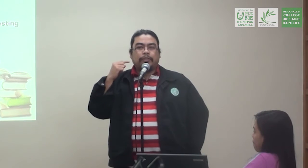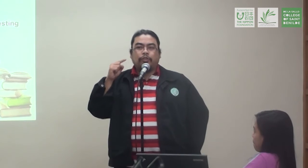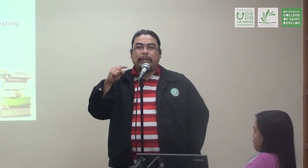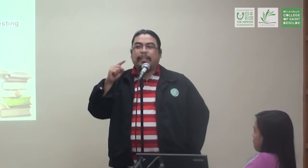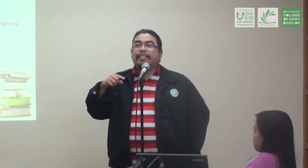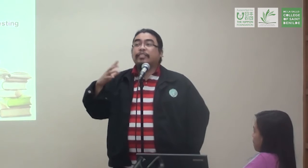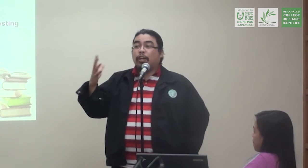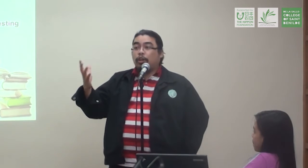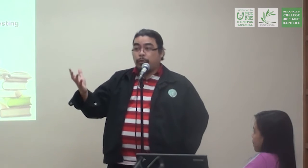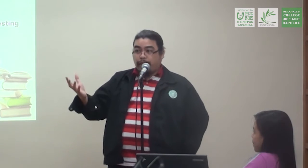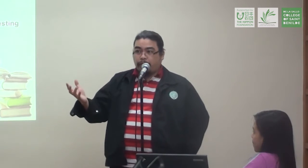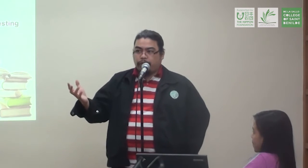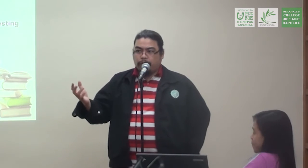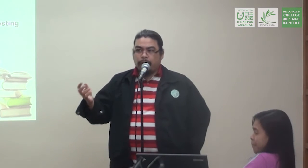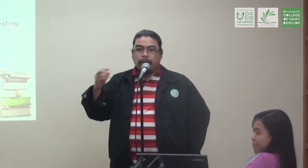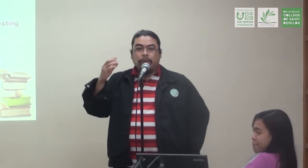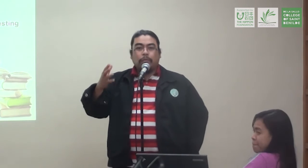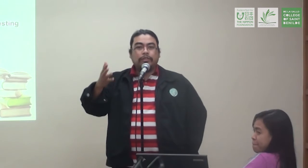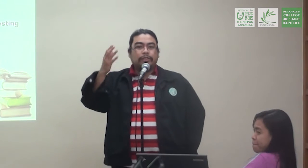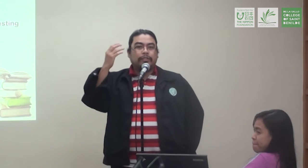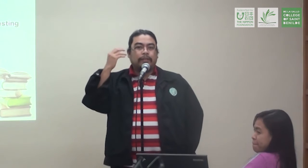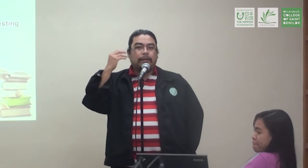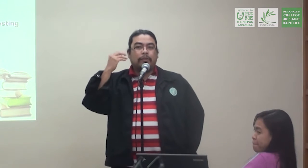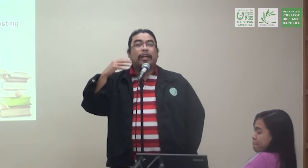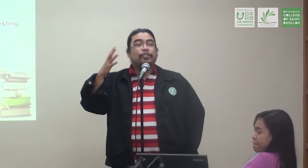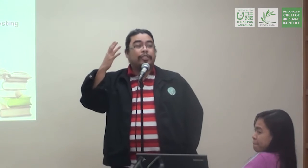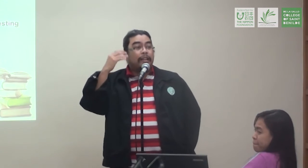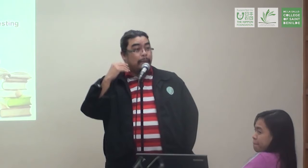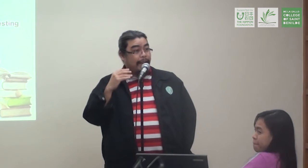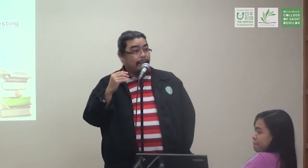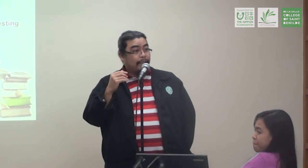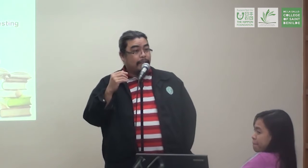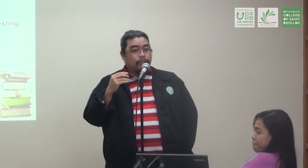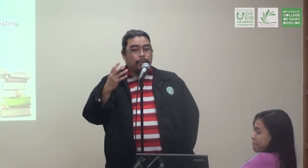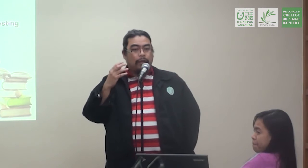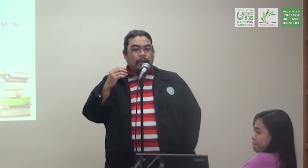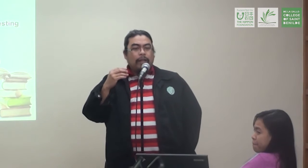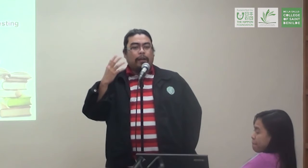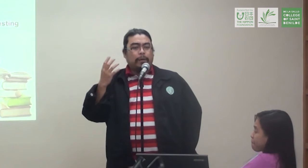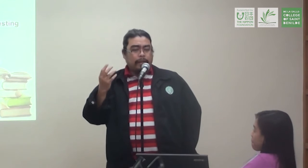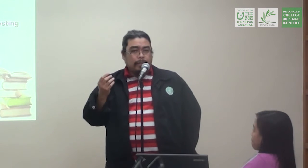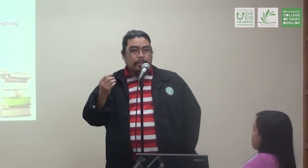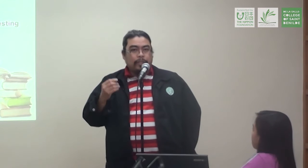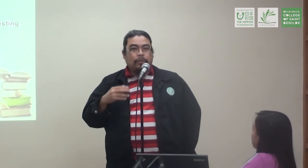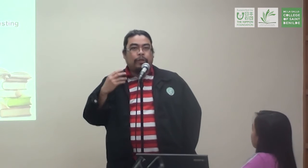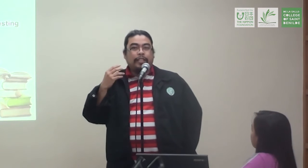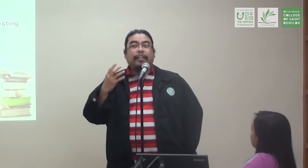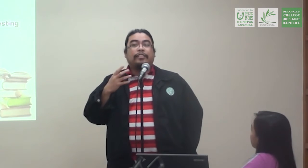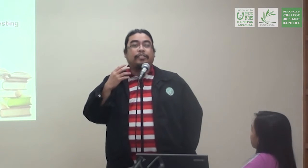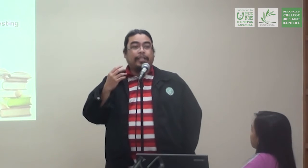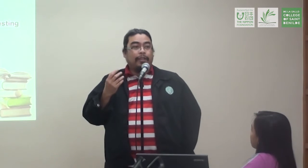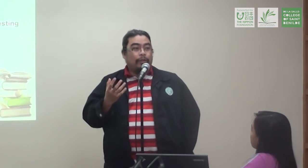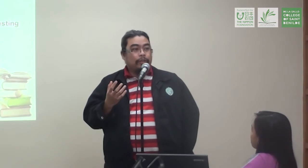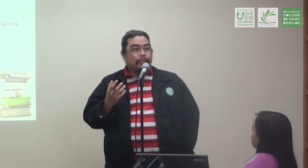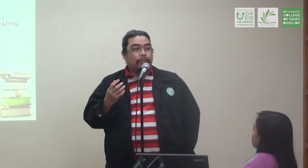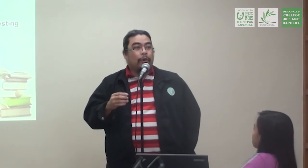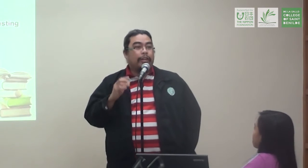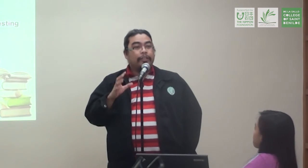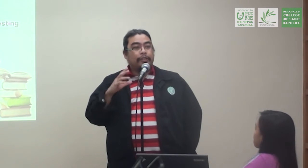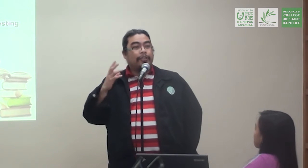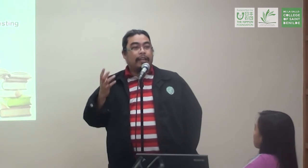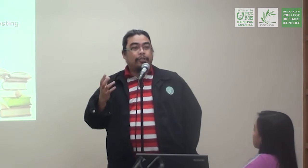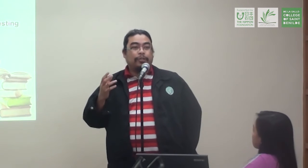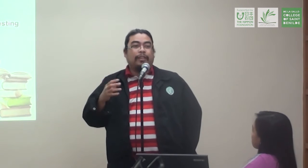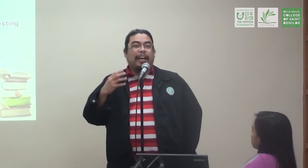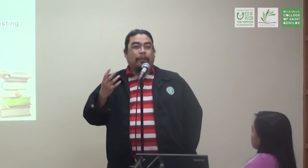aside from just doing a test accommodation, what's the rationale behind it? So, currently, there are already existing laws